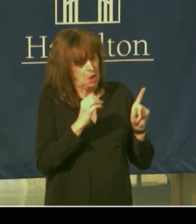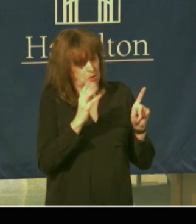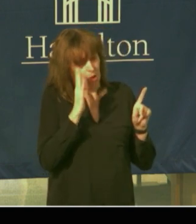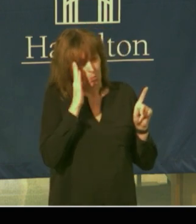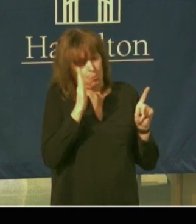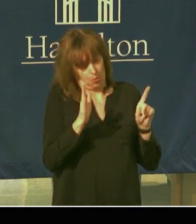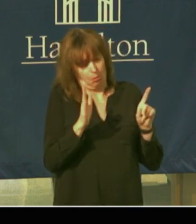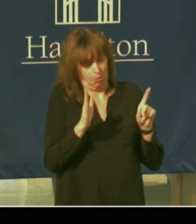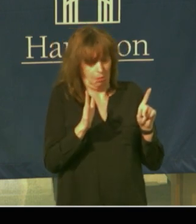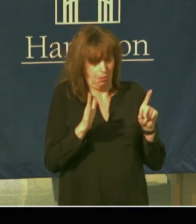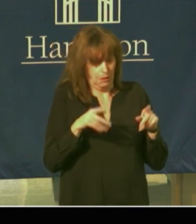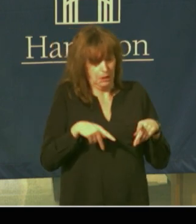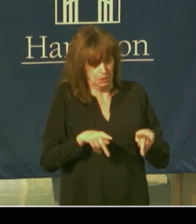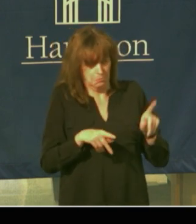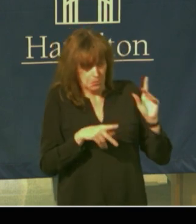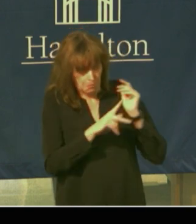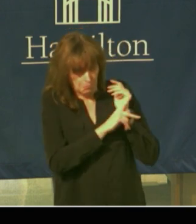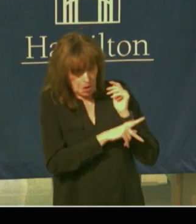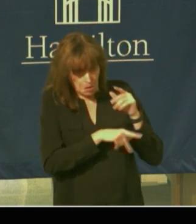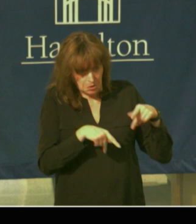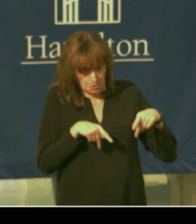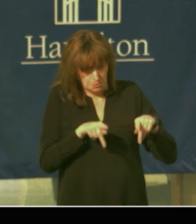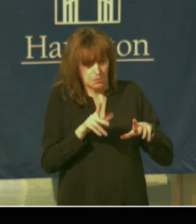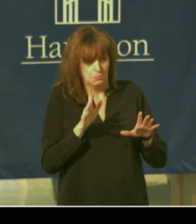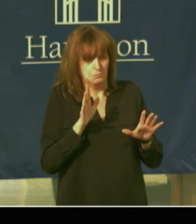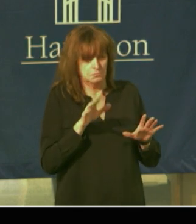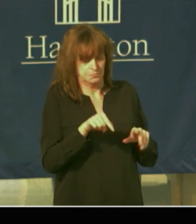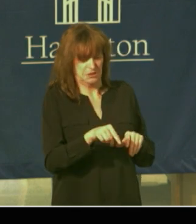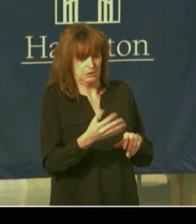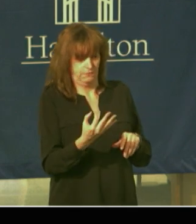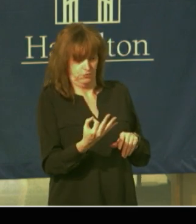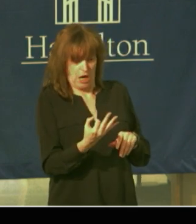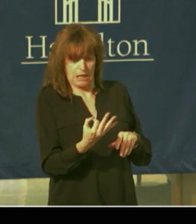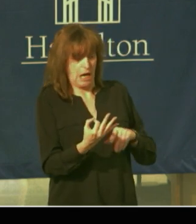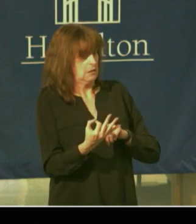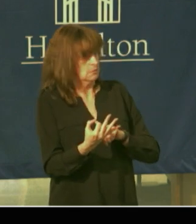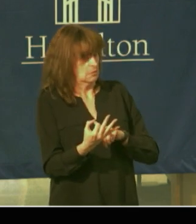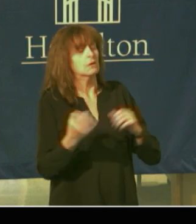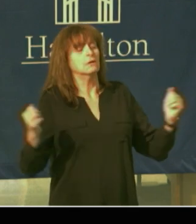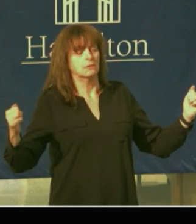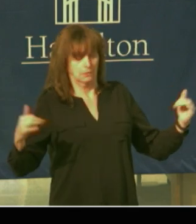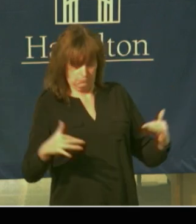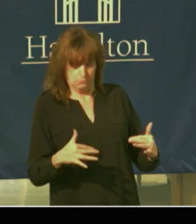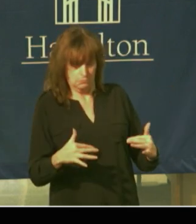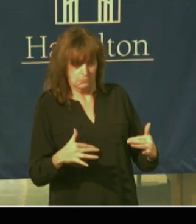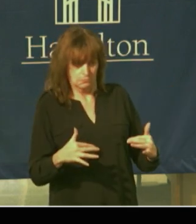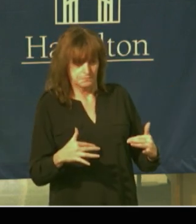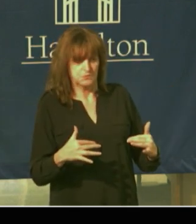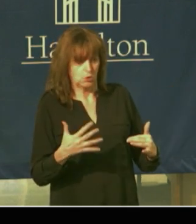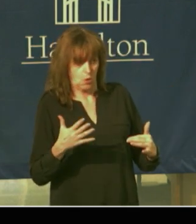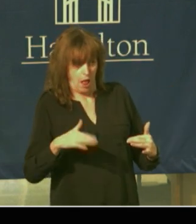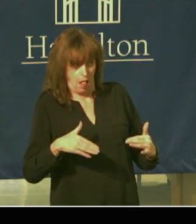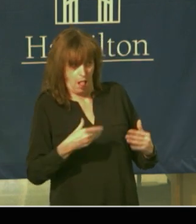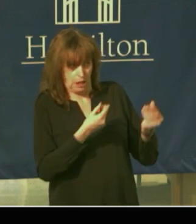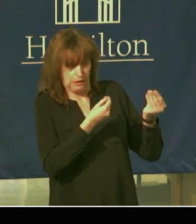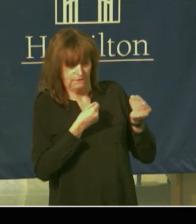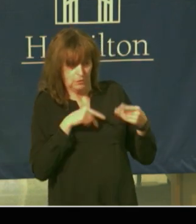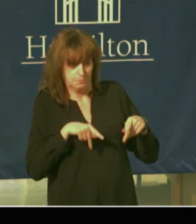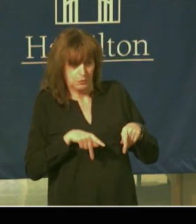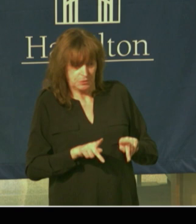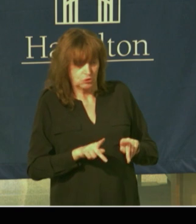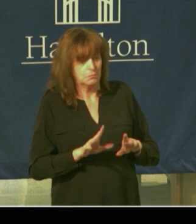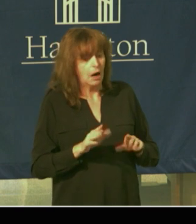on Friday, but not have it in place until such time as the technology and all the approvals are in place down the road. So we